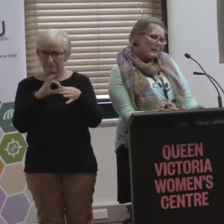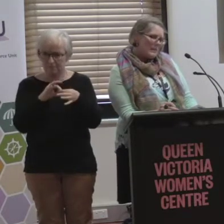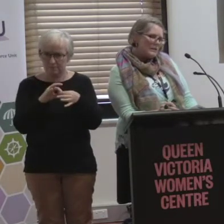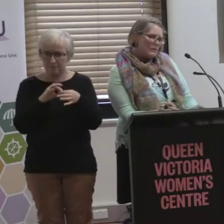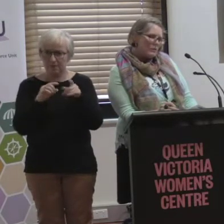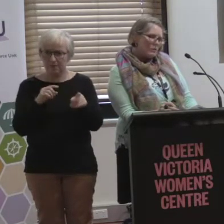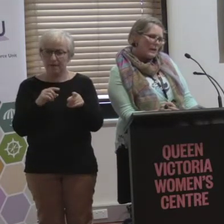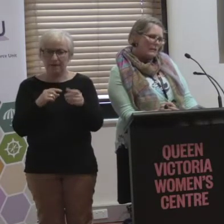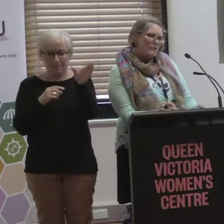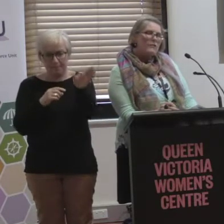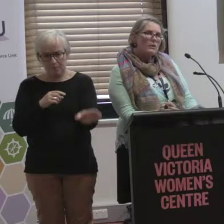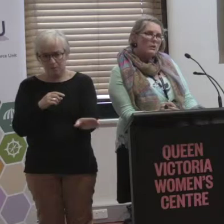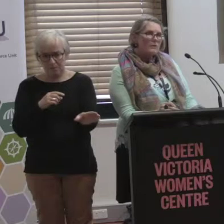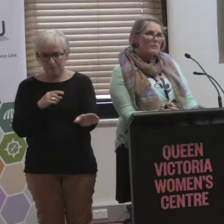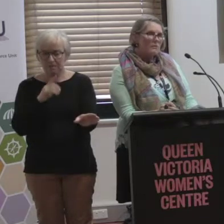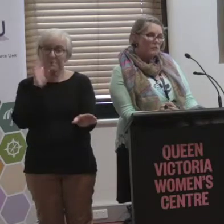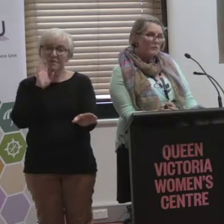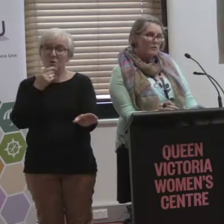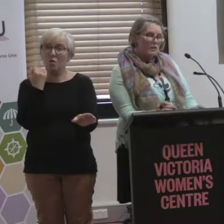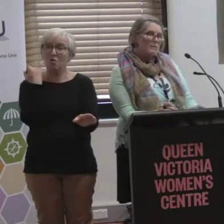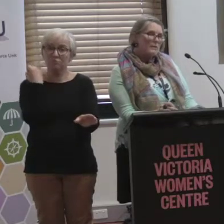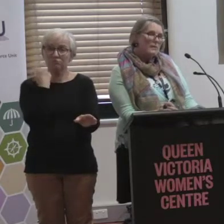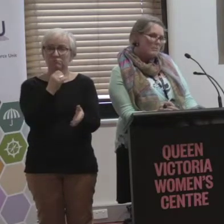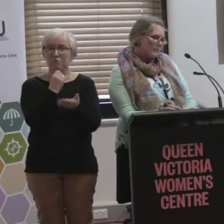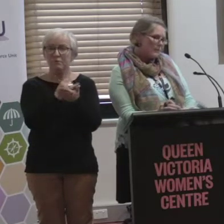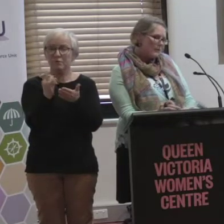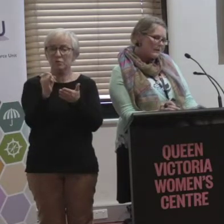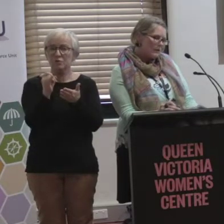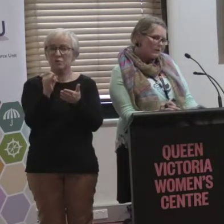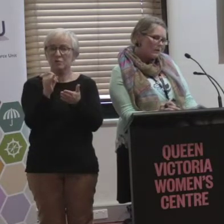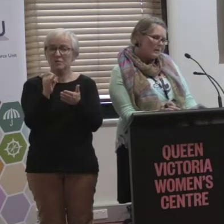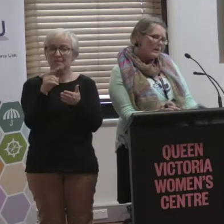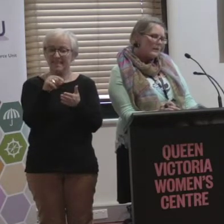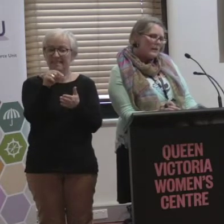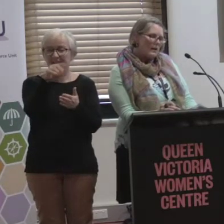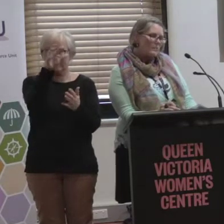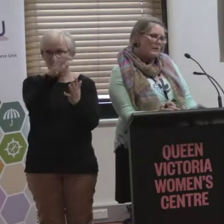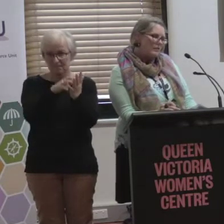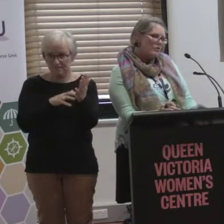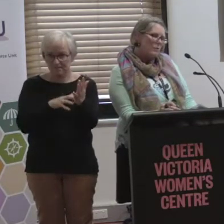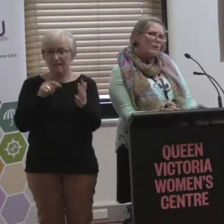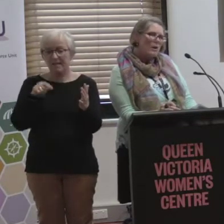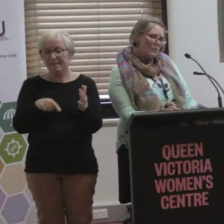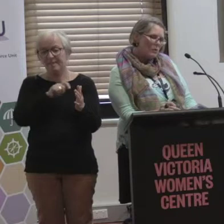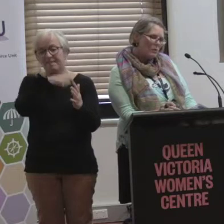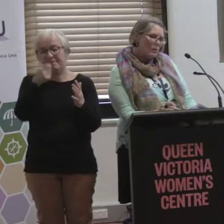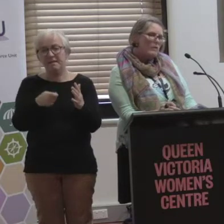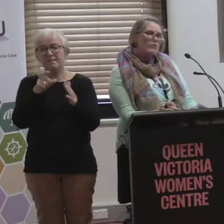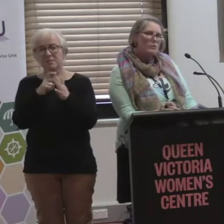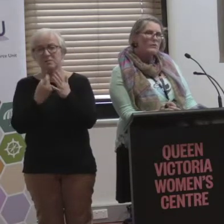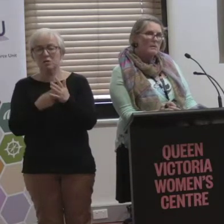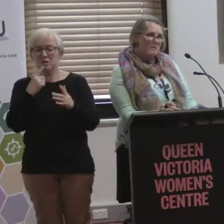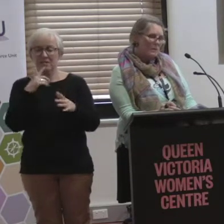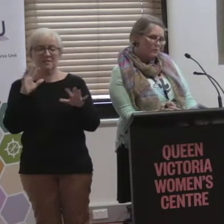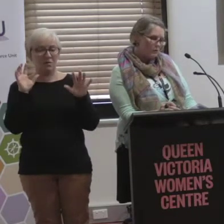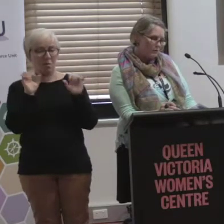the individual has refused the treatment that's being proposed in that document, then the health practitioner withholds or